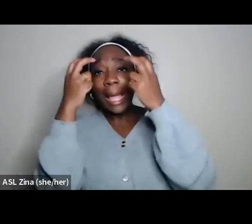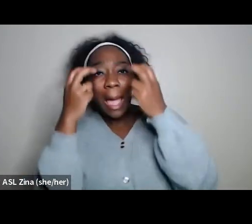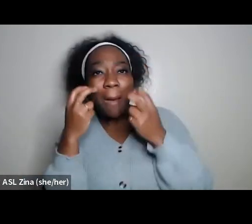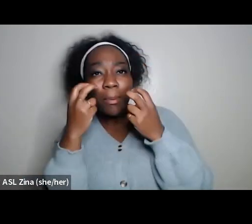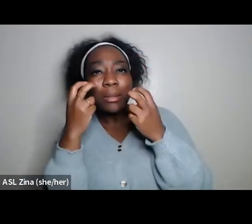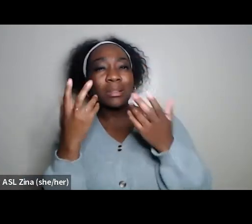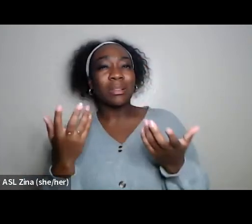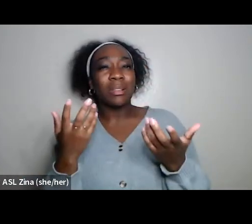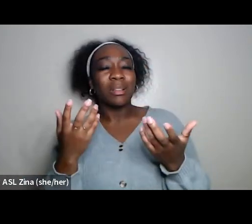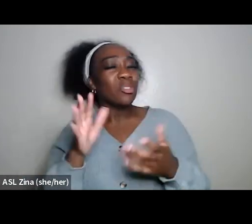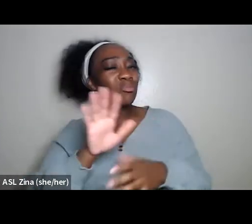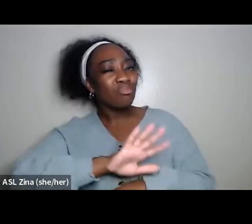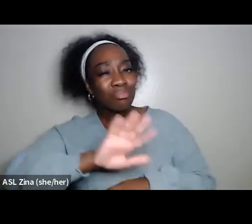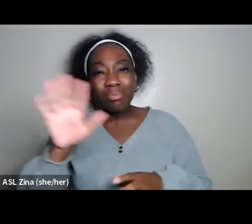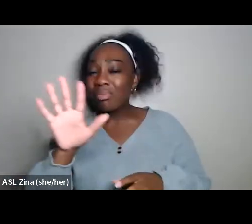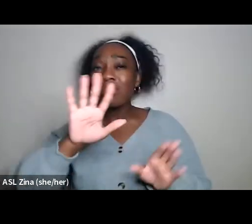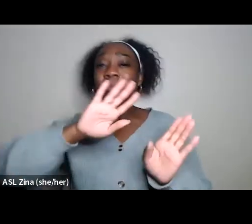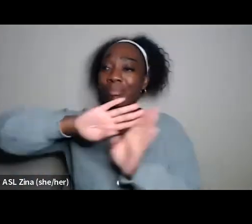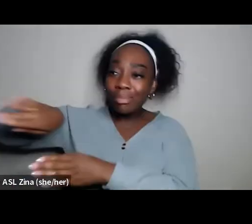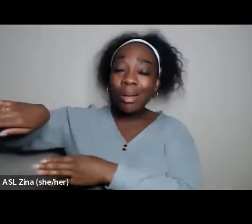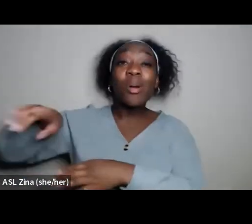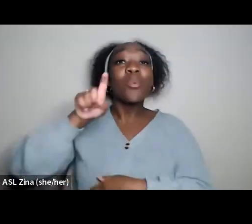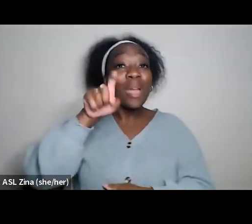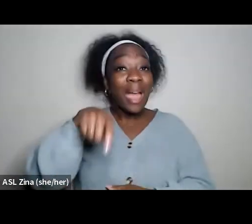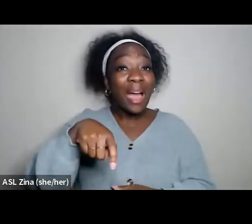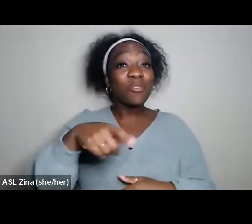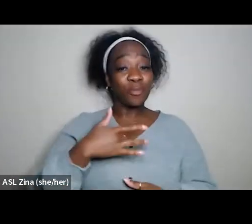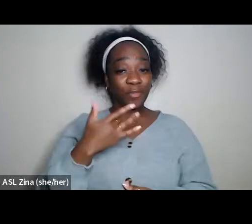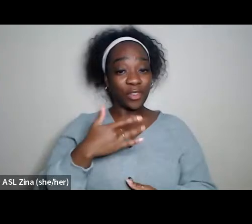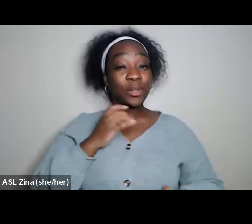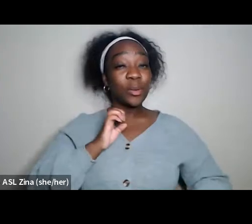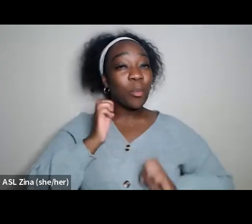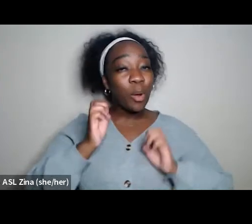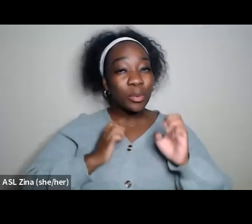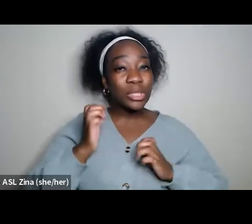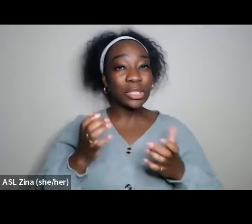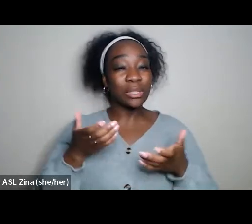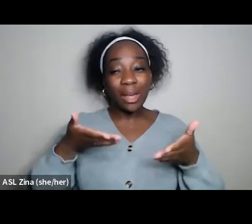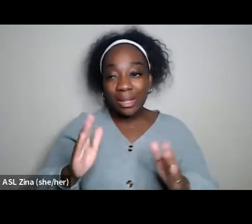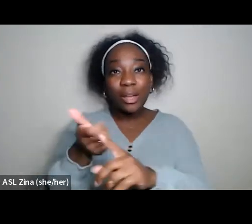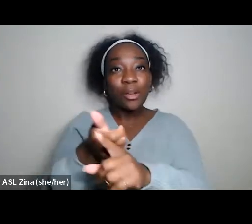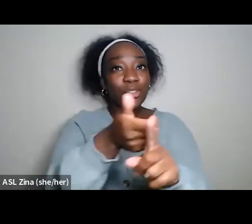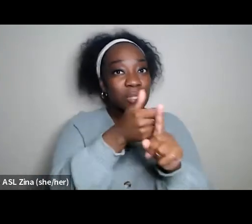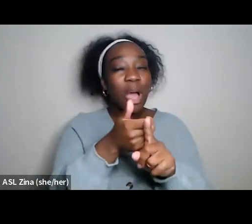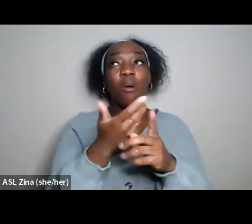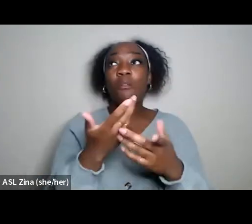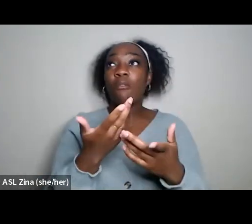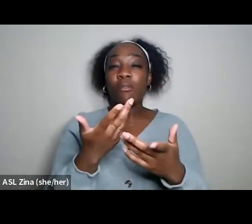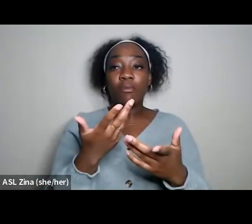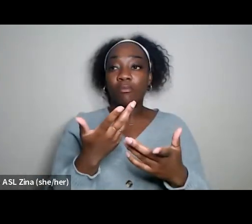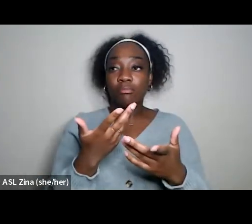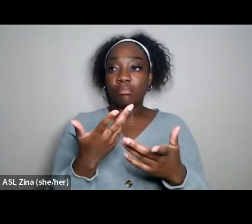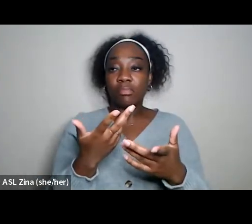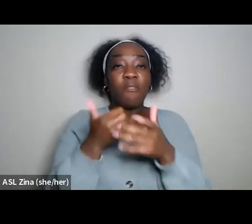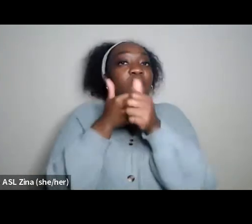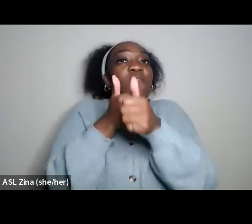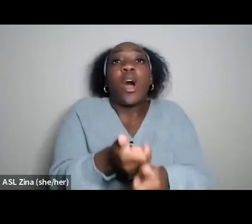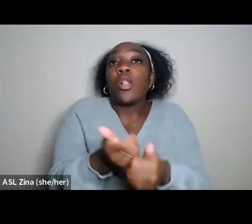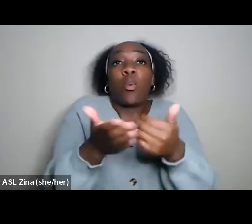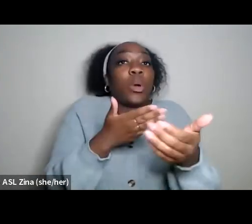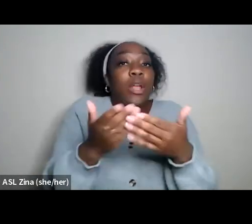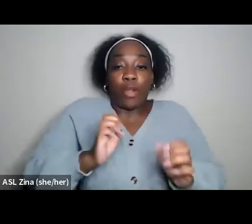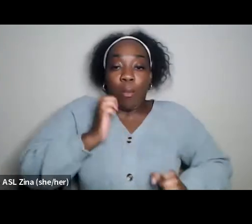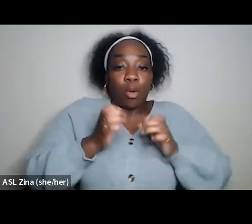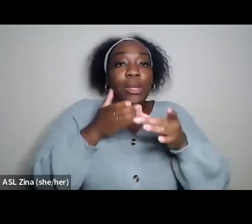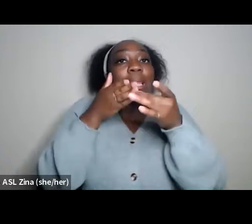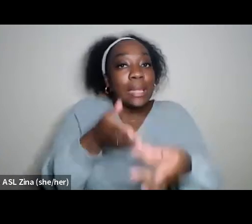that emotion and allow yourselves to be open to what it calls you to do. And so I think we